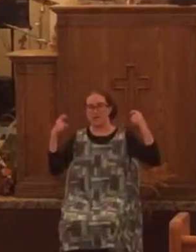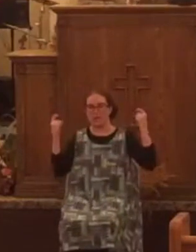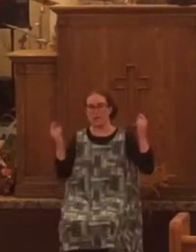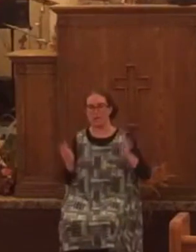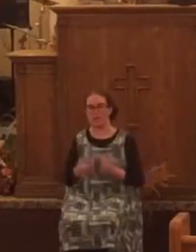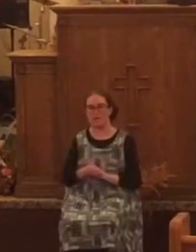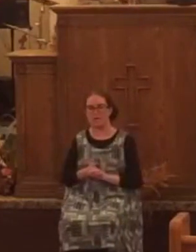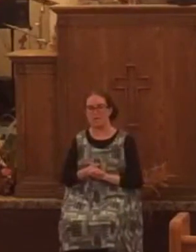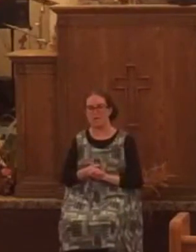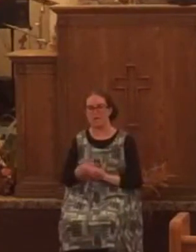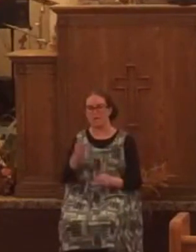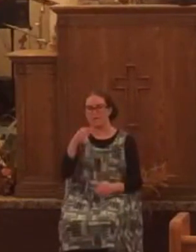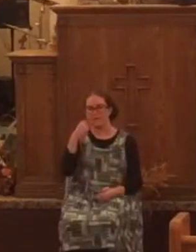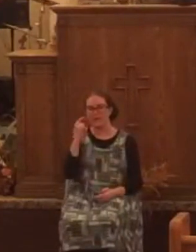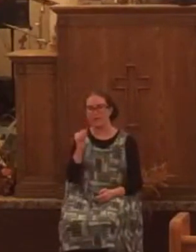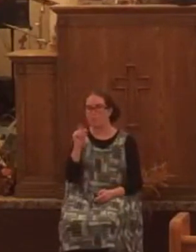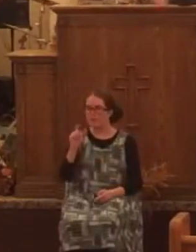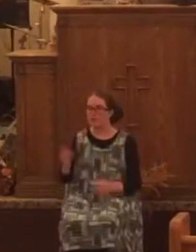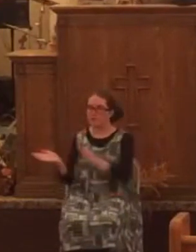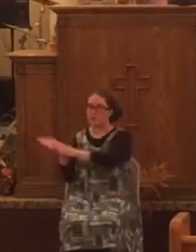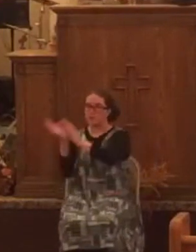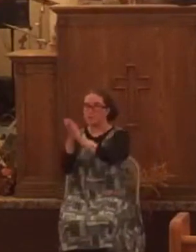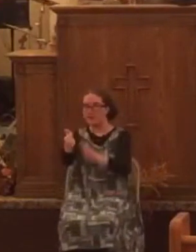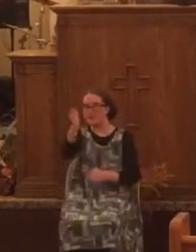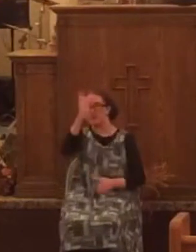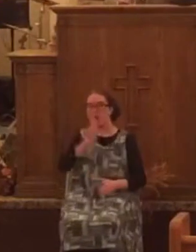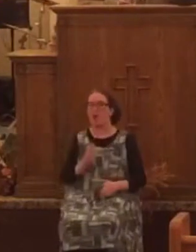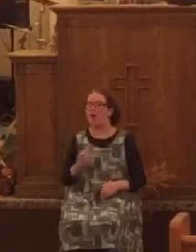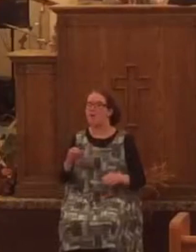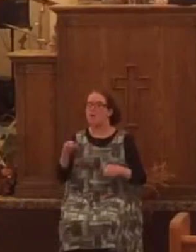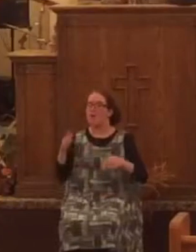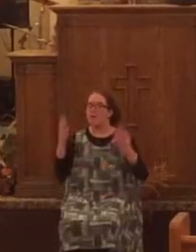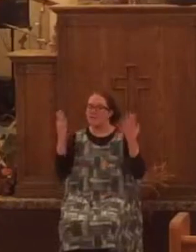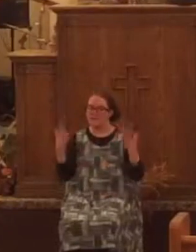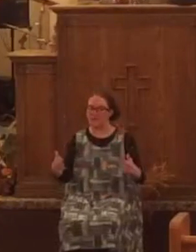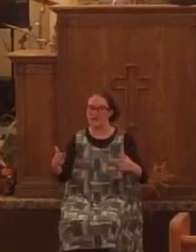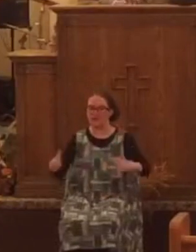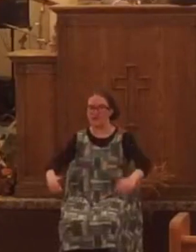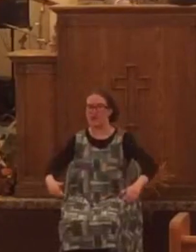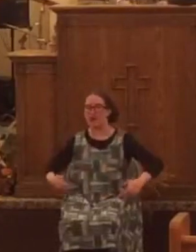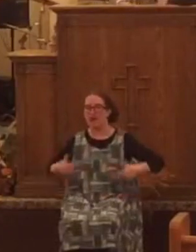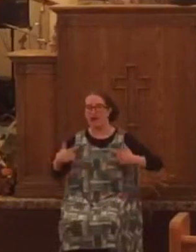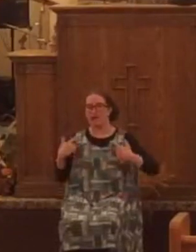Hallelujah. Amen. I say this, we ought to praise God for what he's already done in our life.